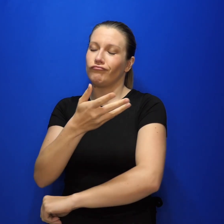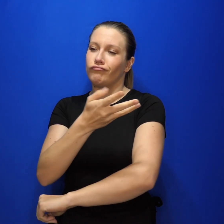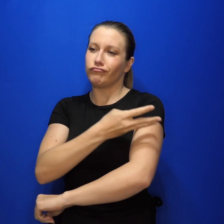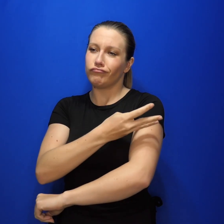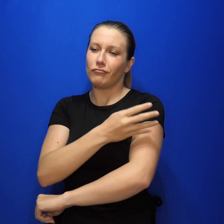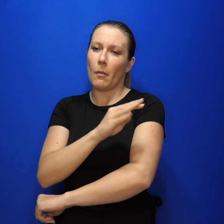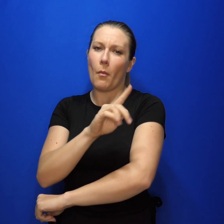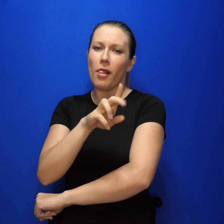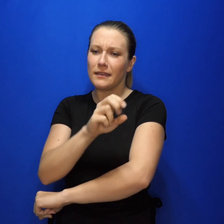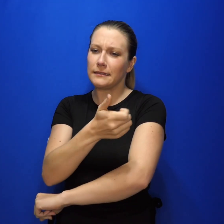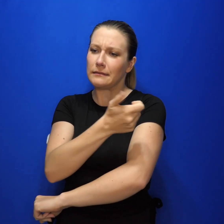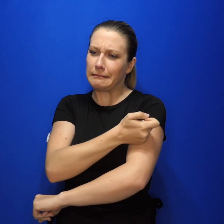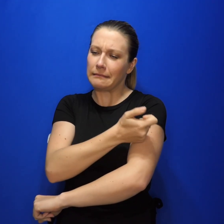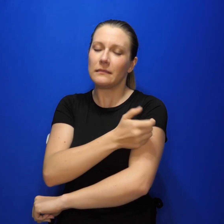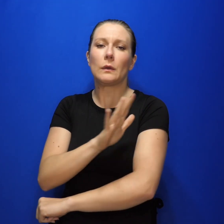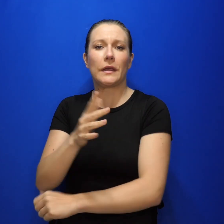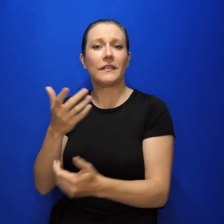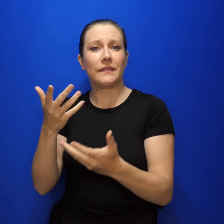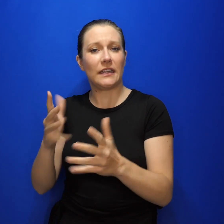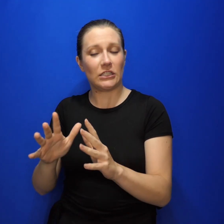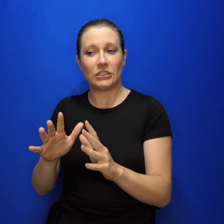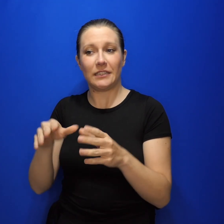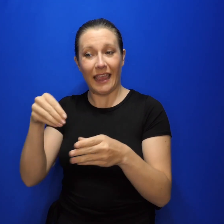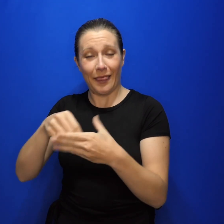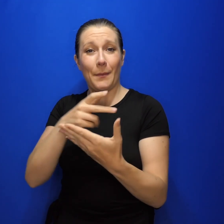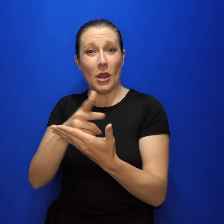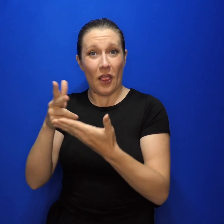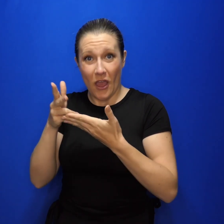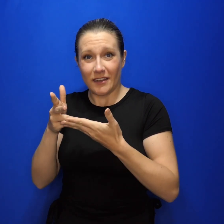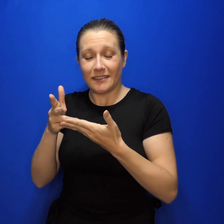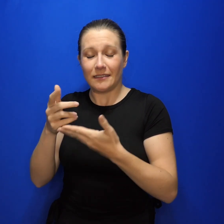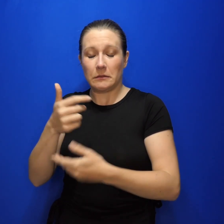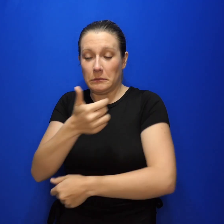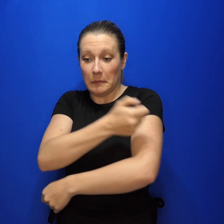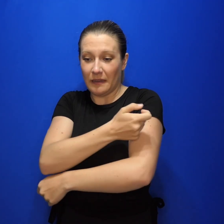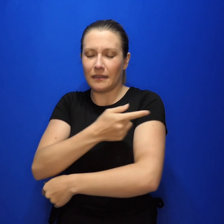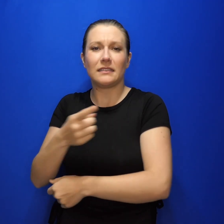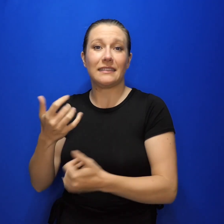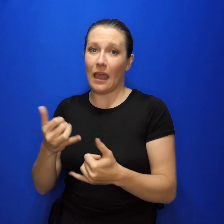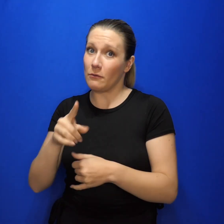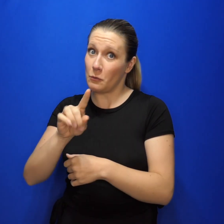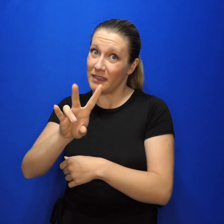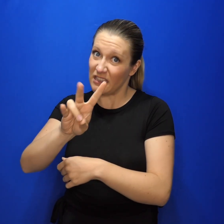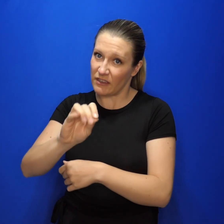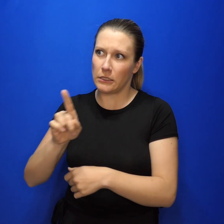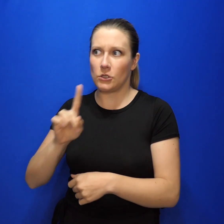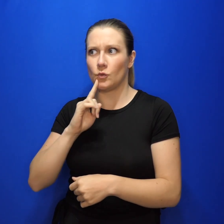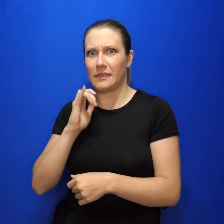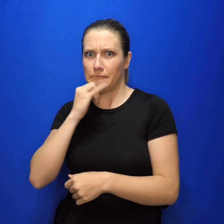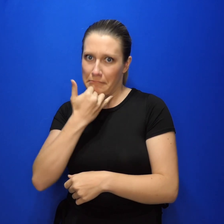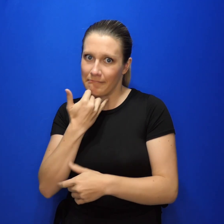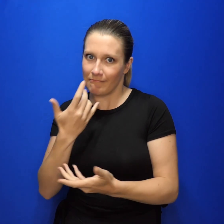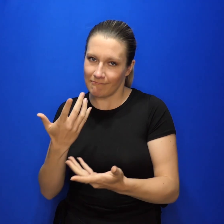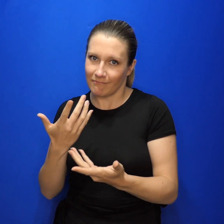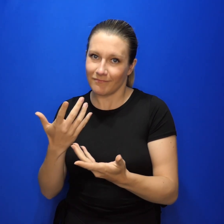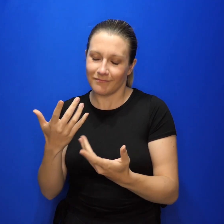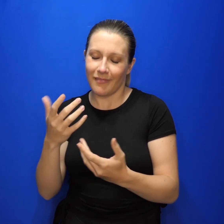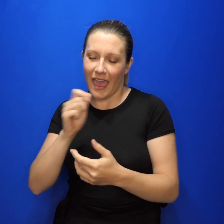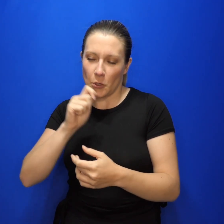we roll into the place. We're already bolusing in the parking lot because this one, it's 170 now. Like she totally just